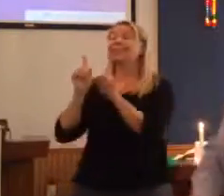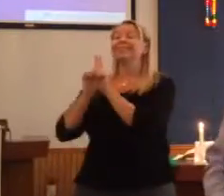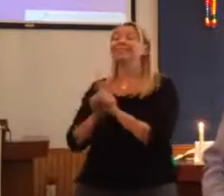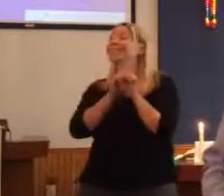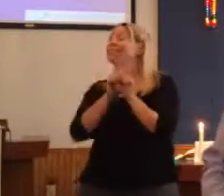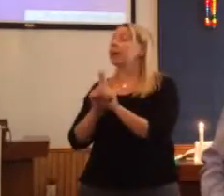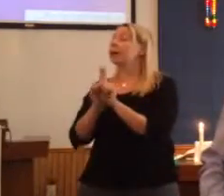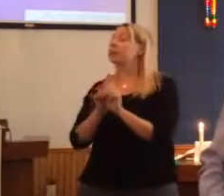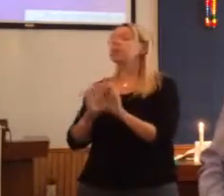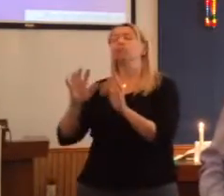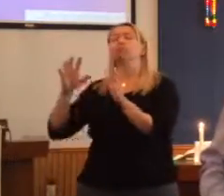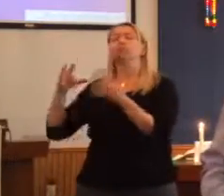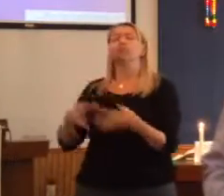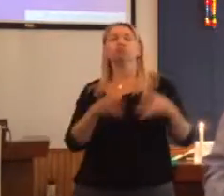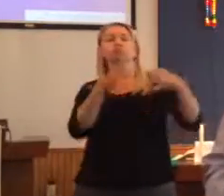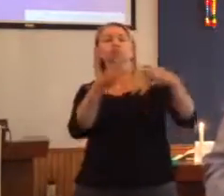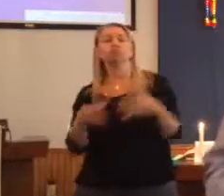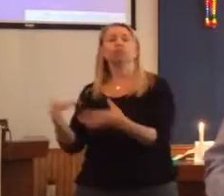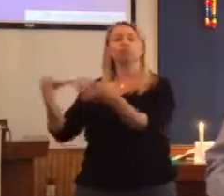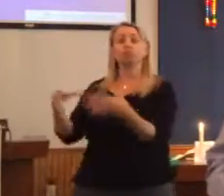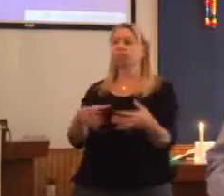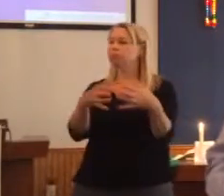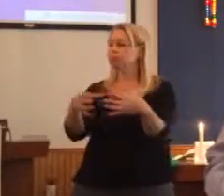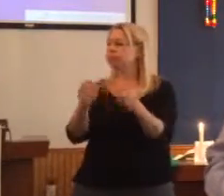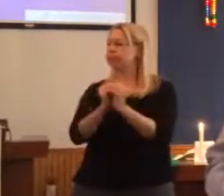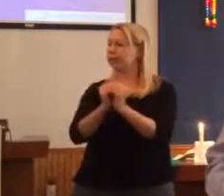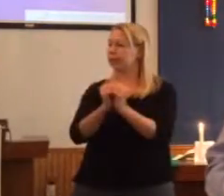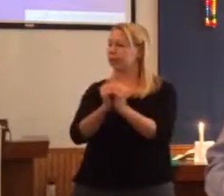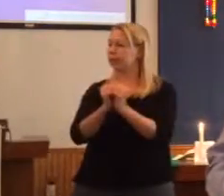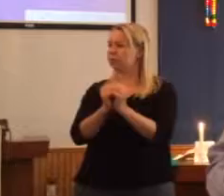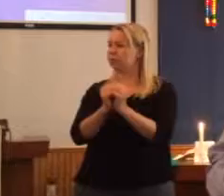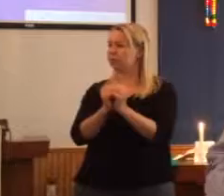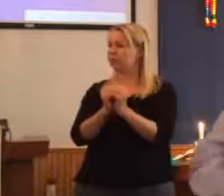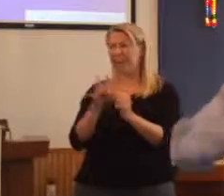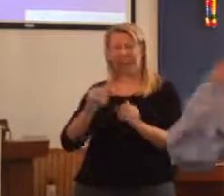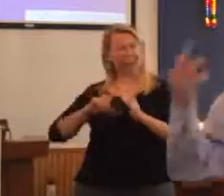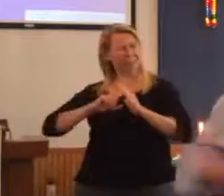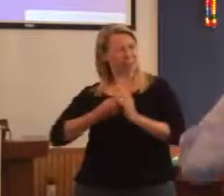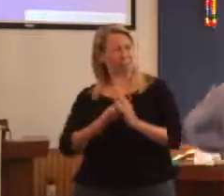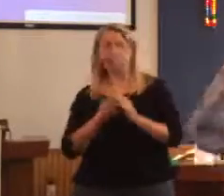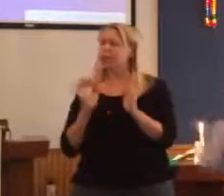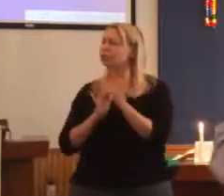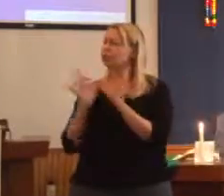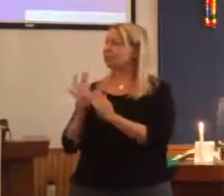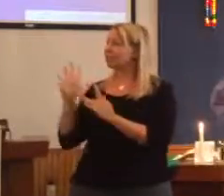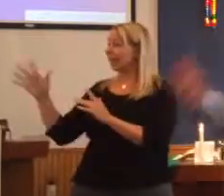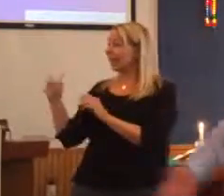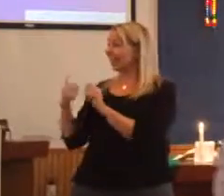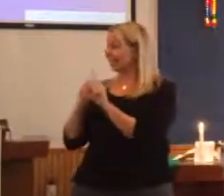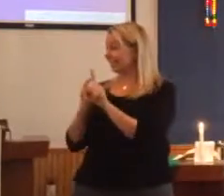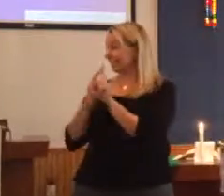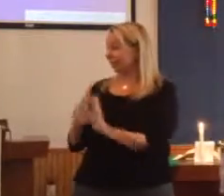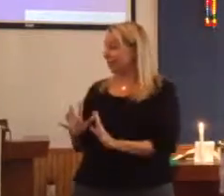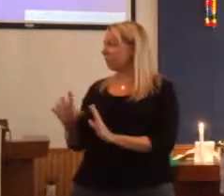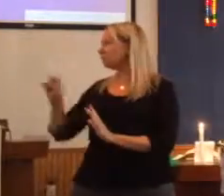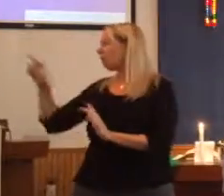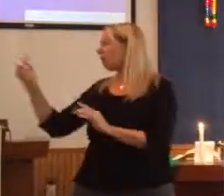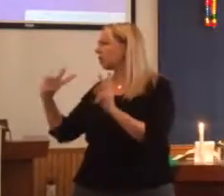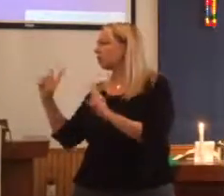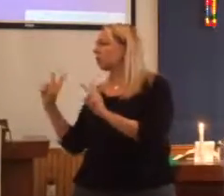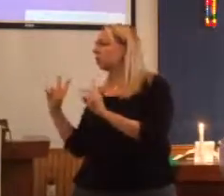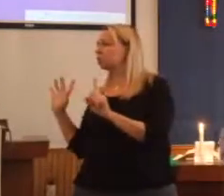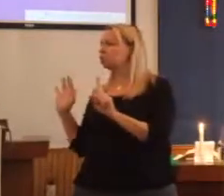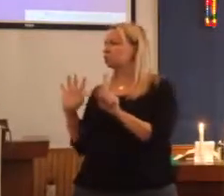along. How many? It seems like I start a lot of sermons that way. Jesus' followers were walking along.